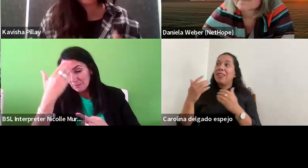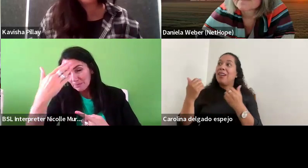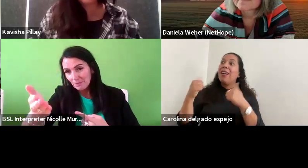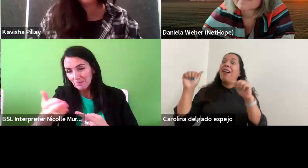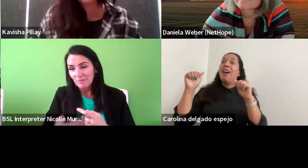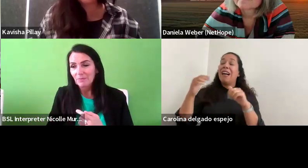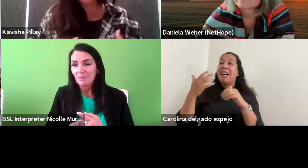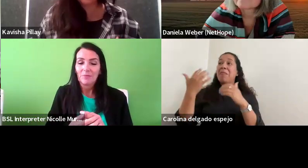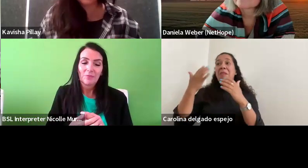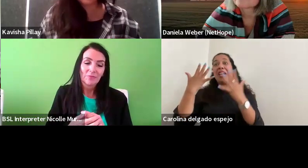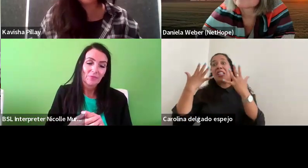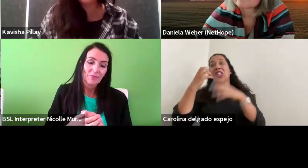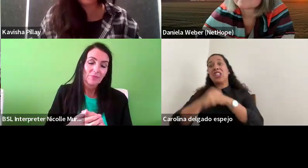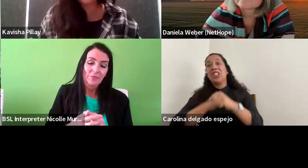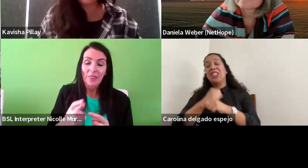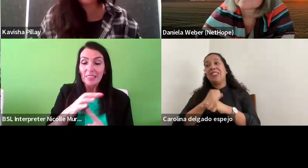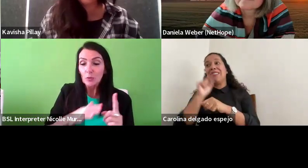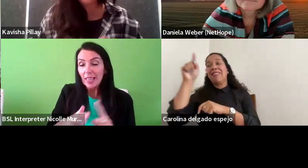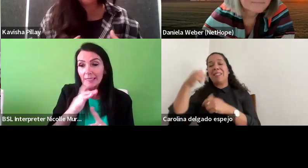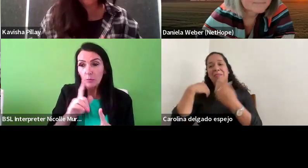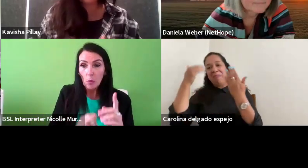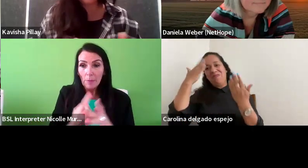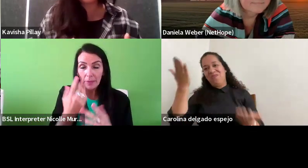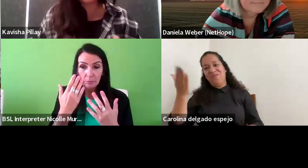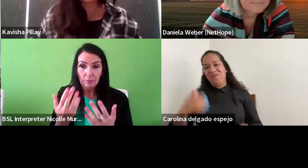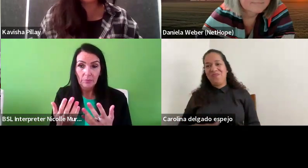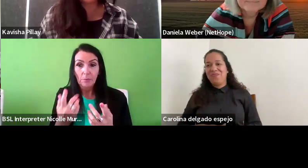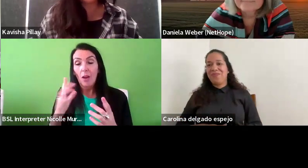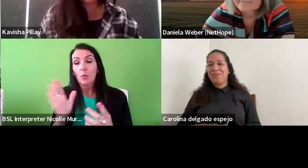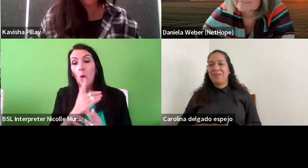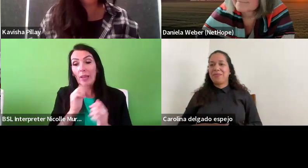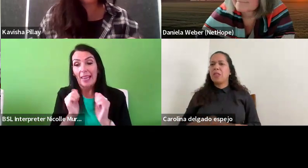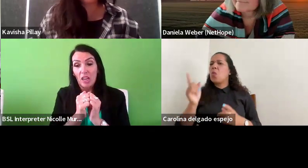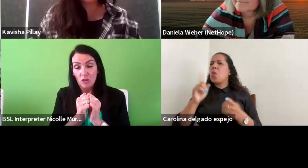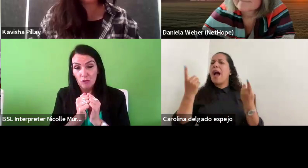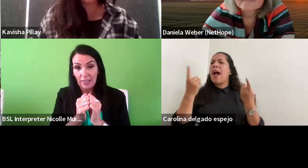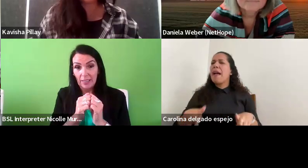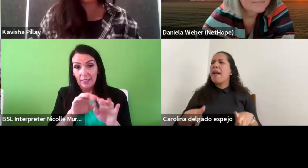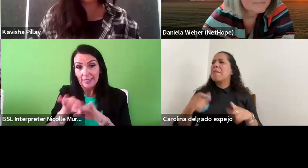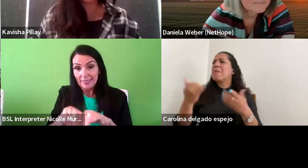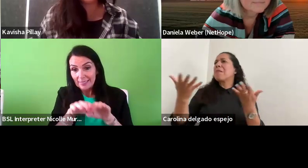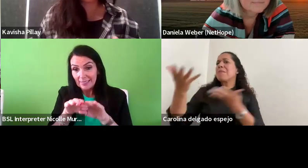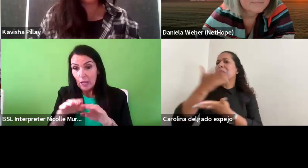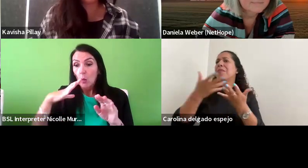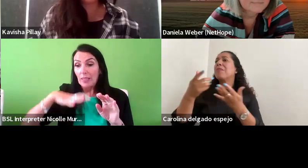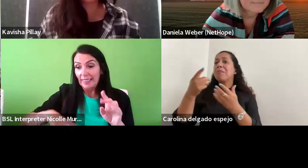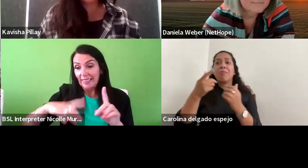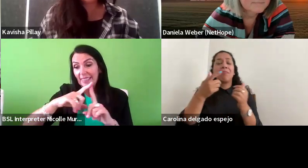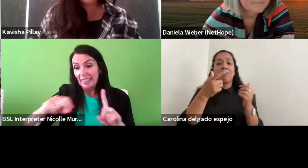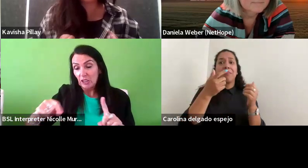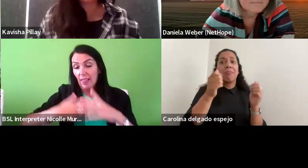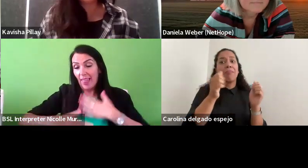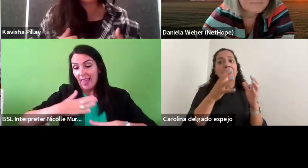and what it is going to do for our societies. But I think if we all can agree on some common ground that there is a need for digital